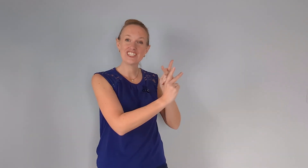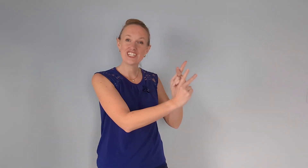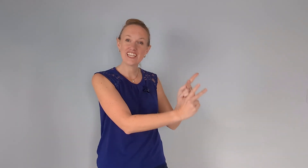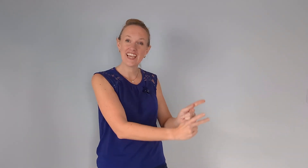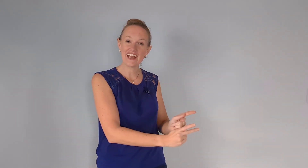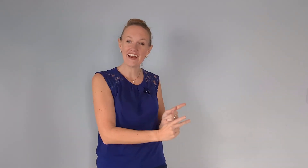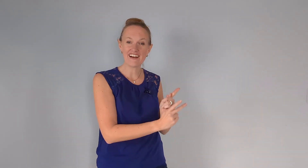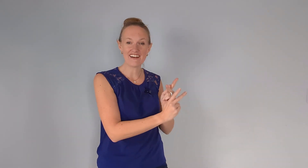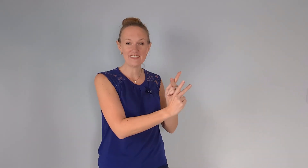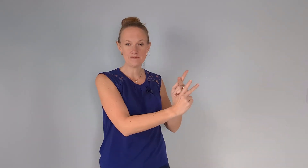tender care,